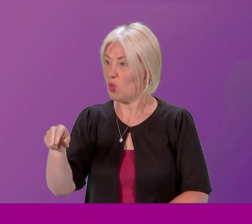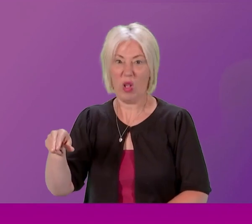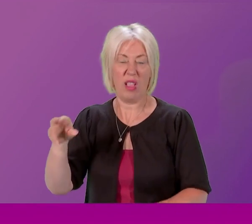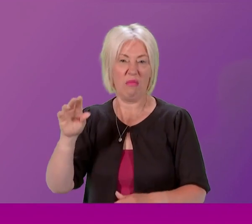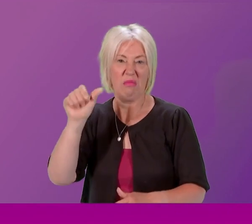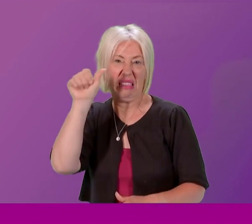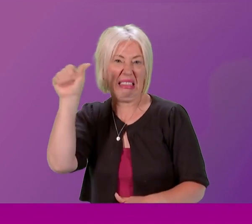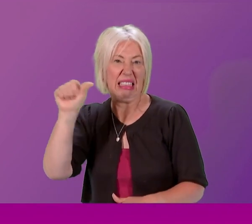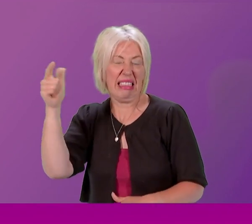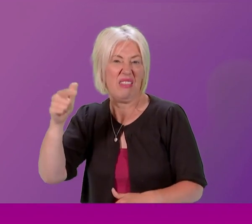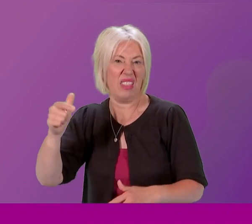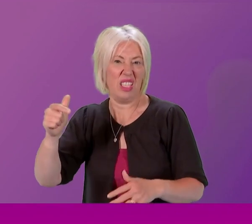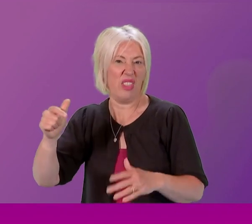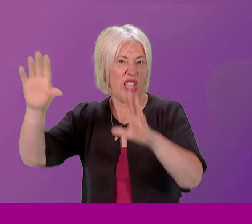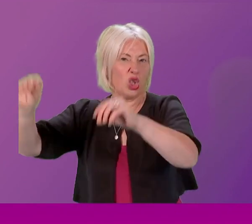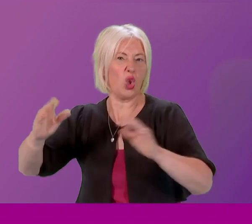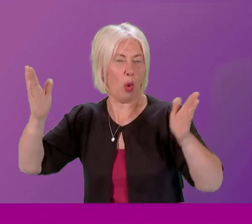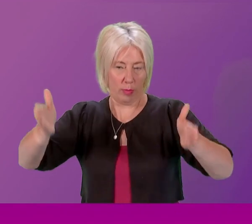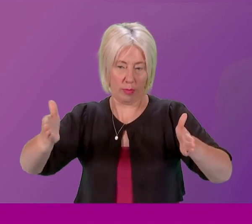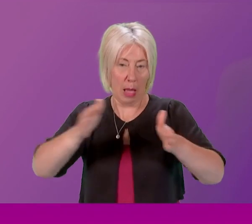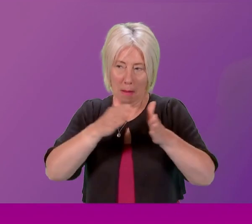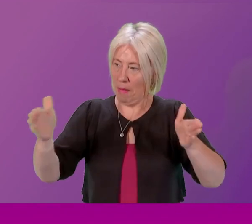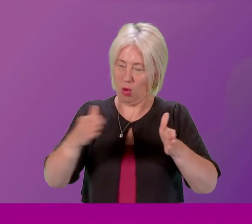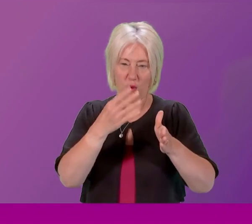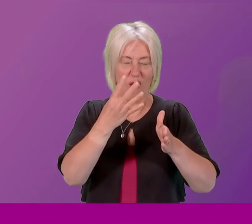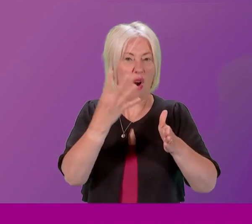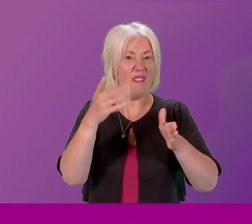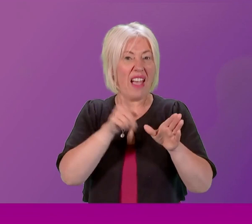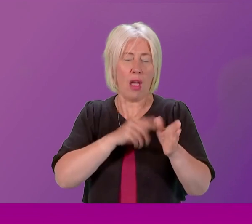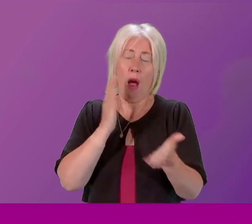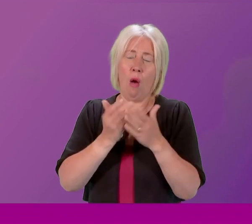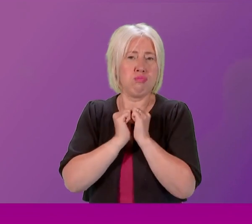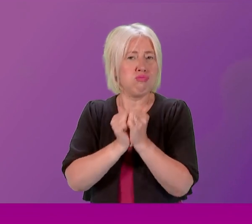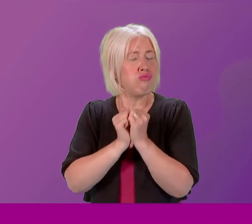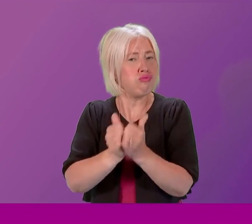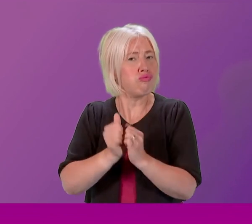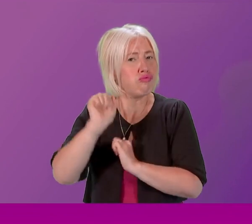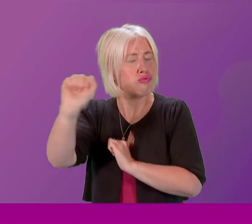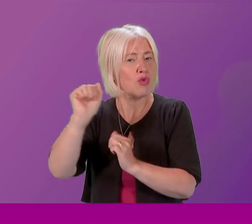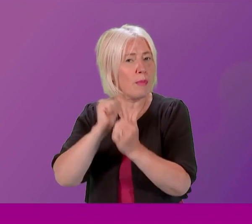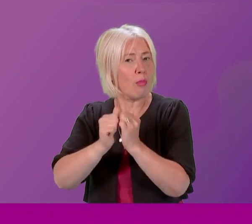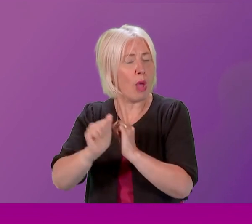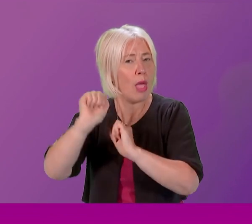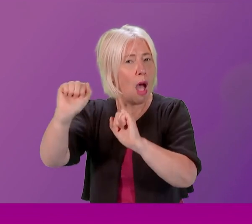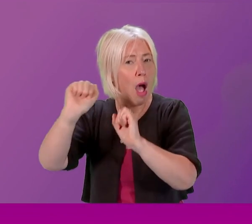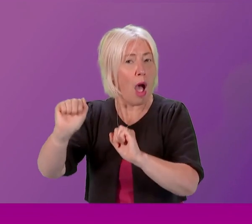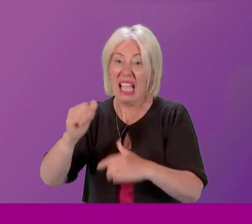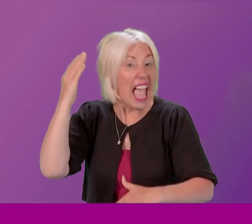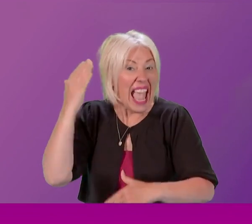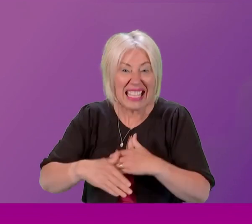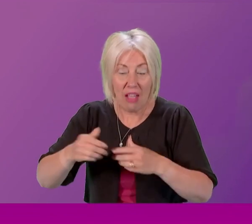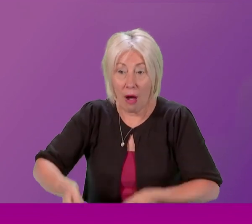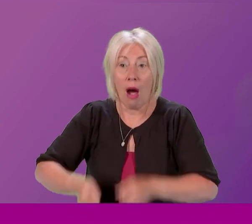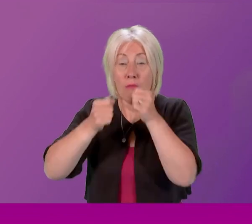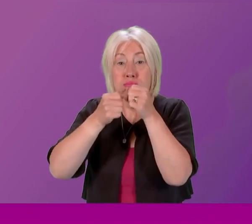playing then. But those few years were just incredibly valuable to him. him as a person. And he's never picked the trombone